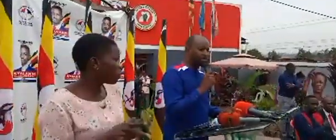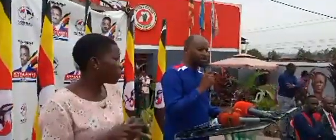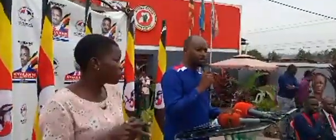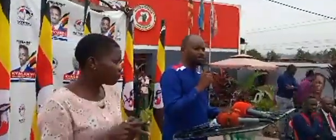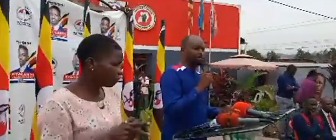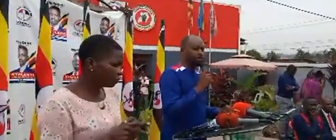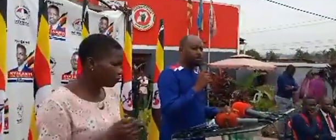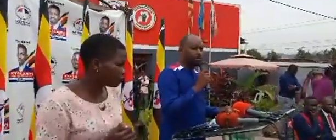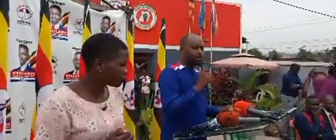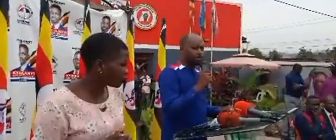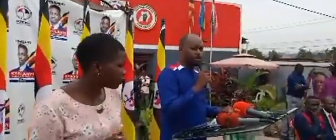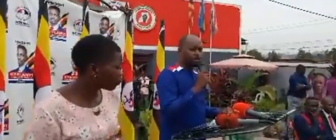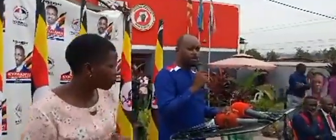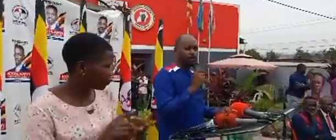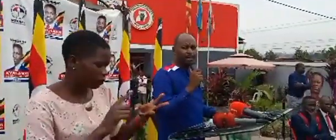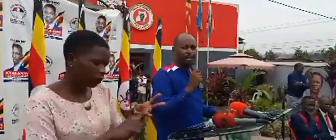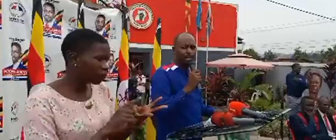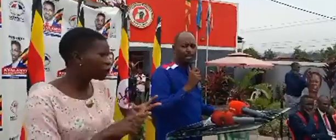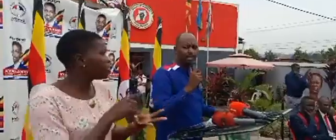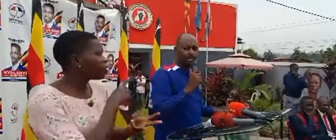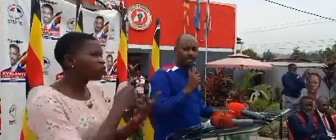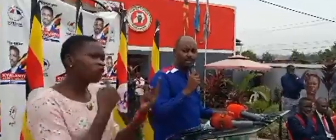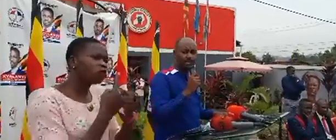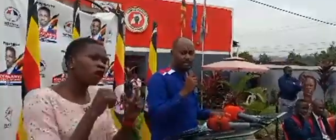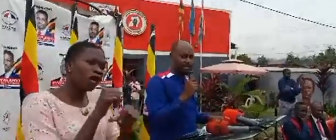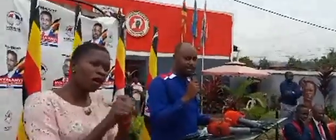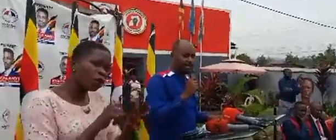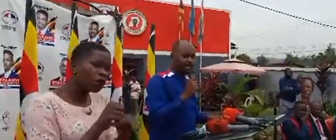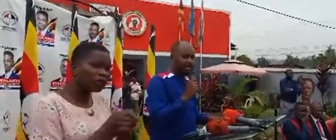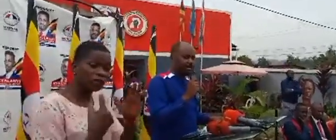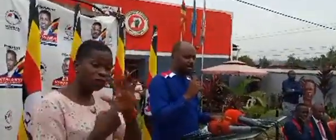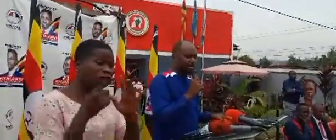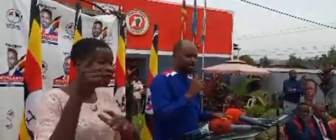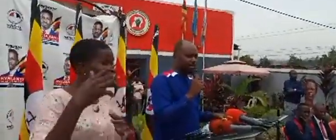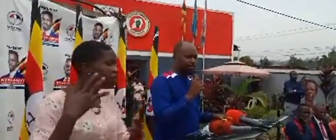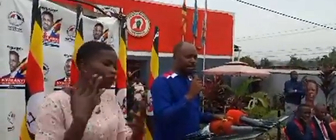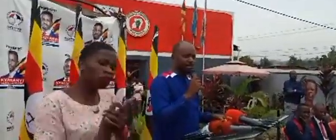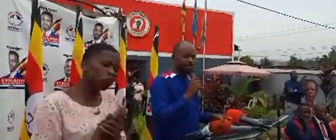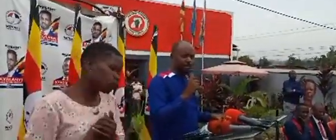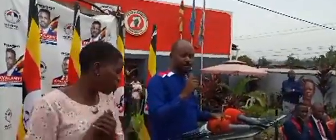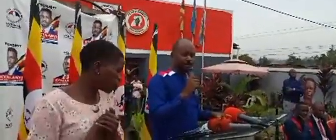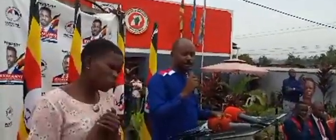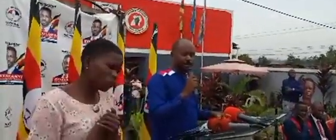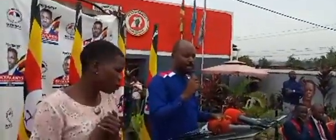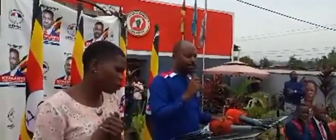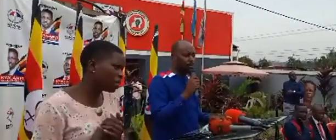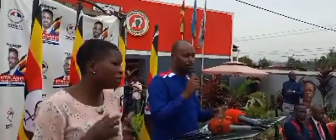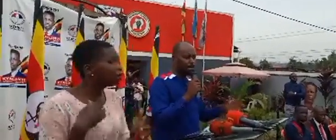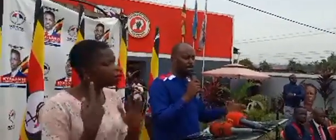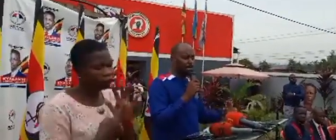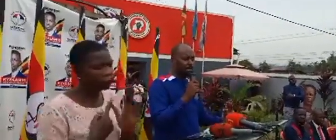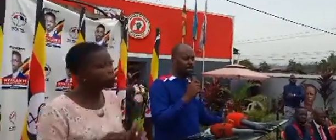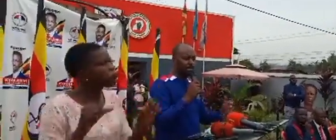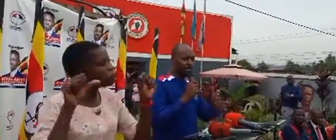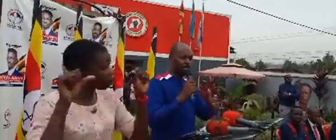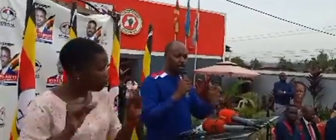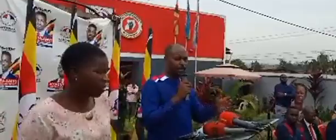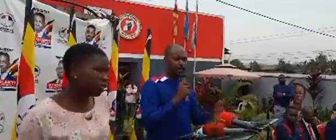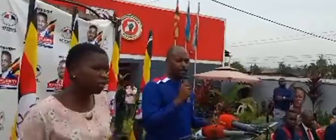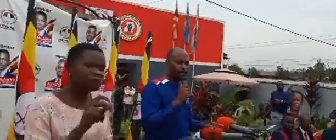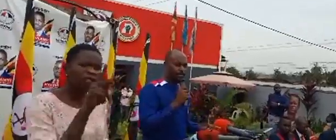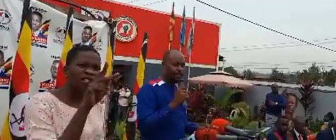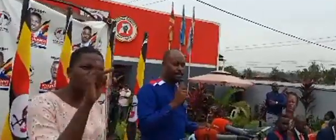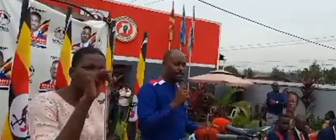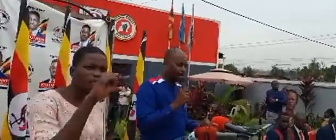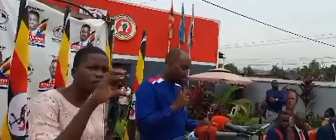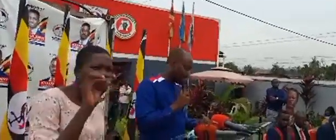Ensonga eyokusatu, njogedde ku mbeera eri ekitalya gye basibidde abantu baffe. Namakomera amalala, ekigo